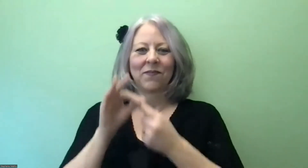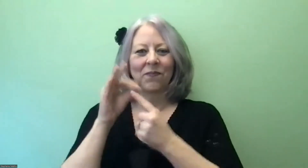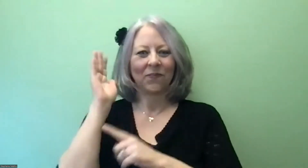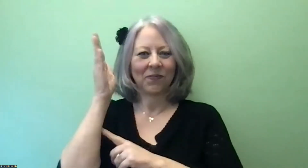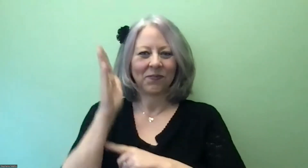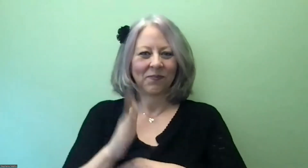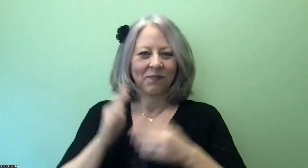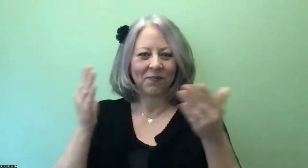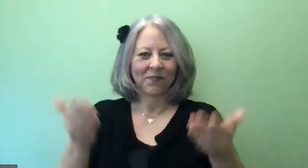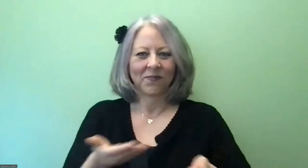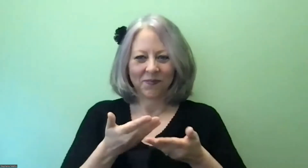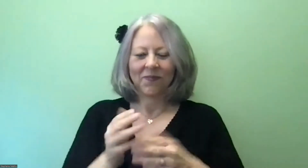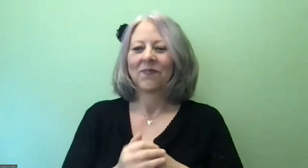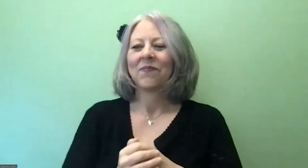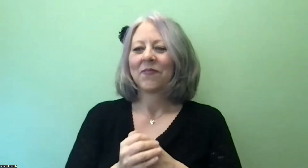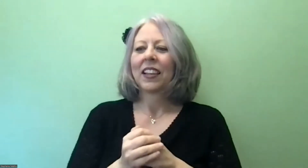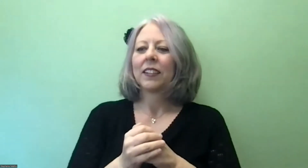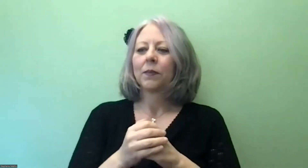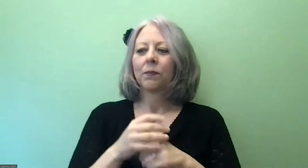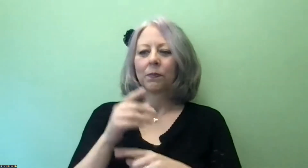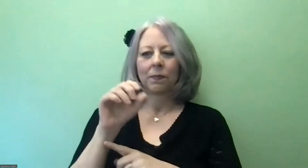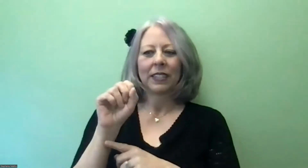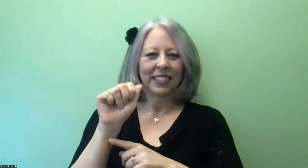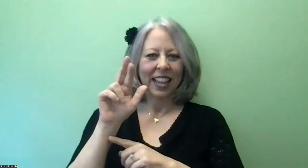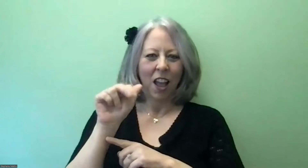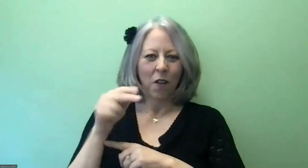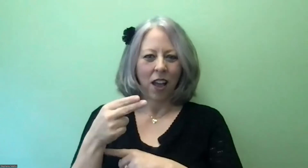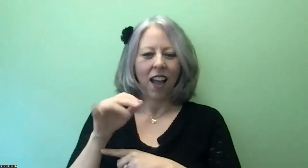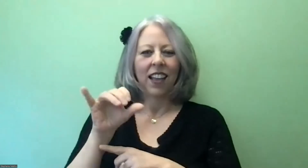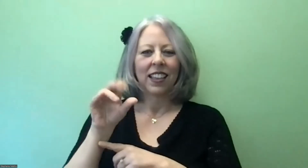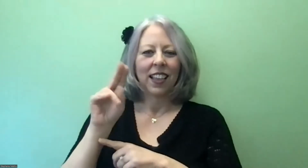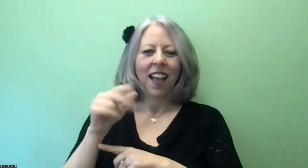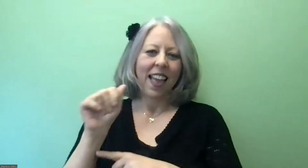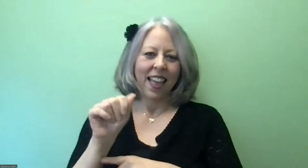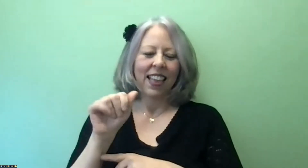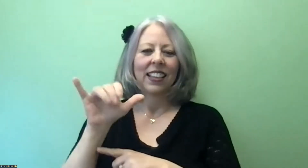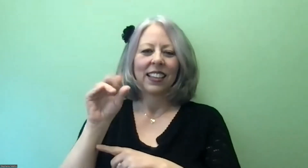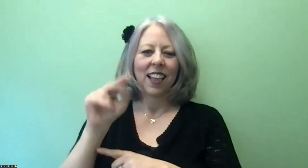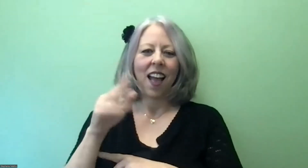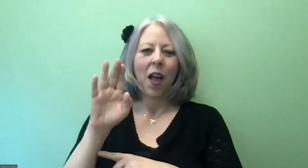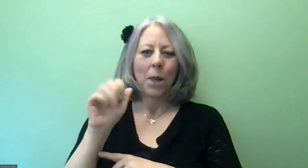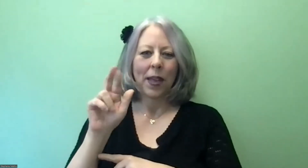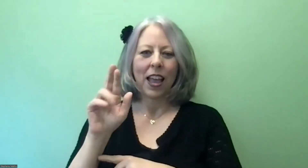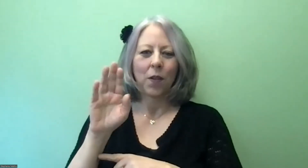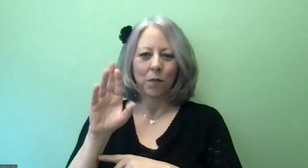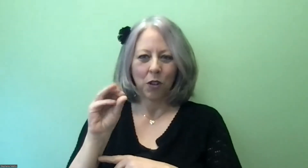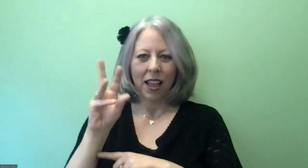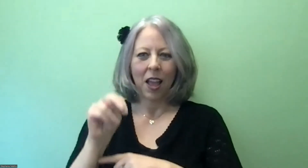Hi, this is Stephanie. It's an honor to introduce to you our keynote speaker today, Sarah A. Young